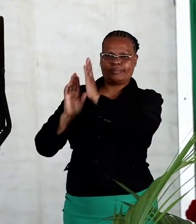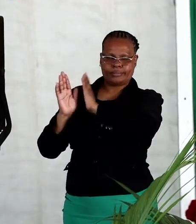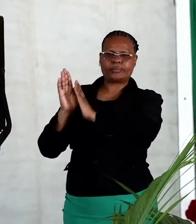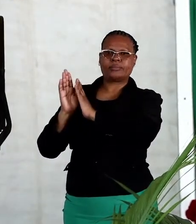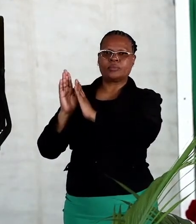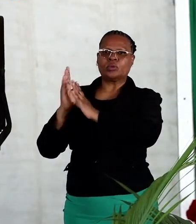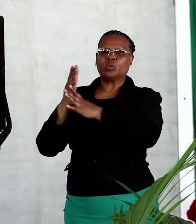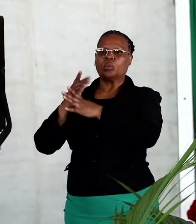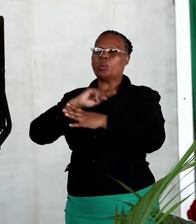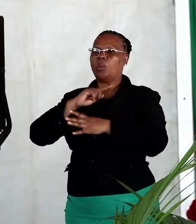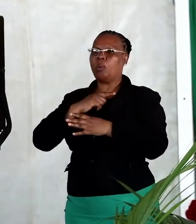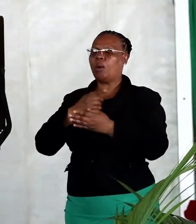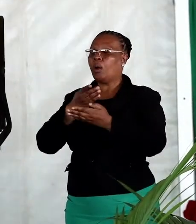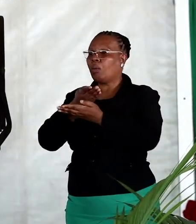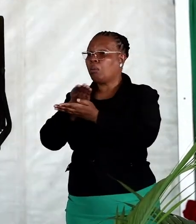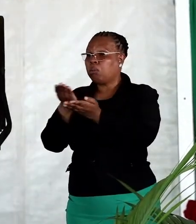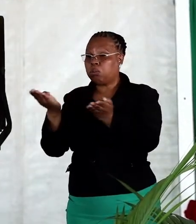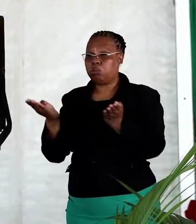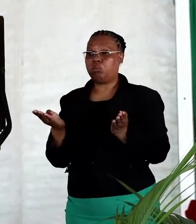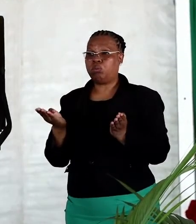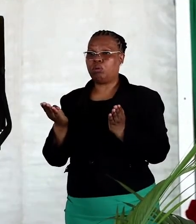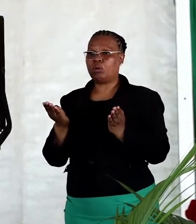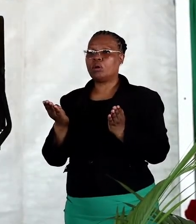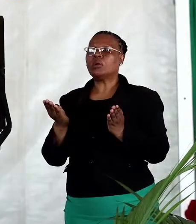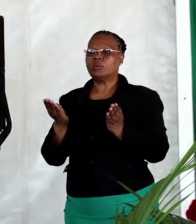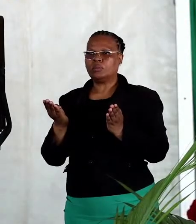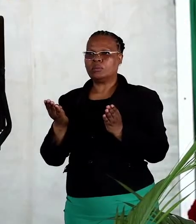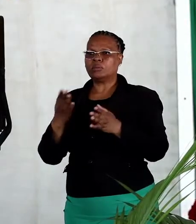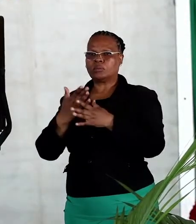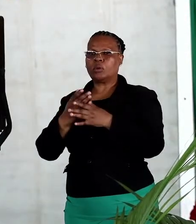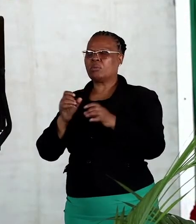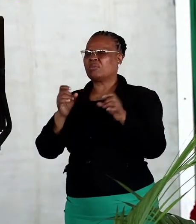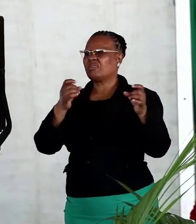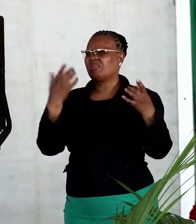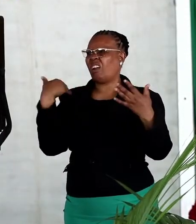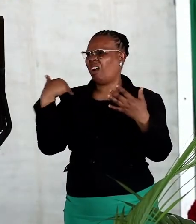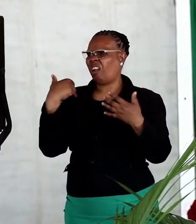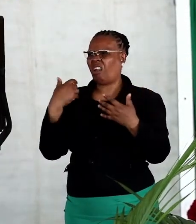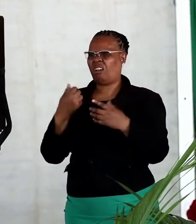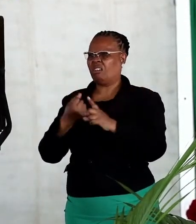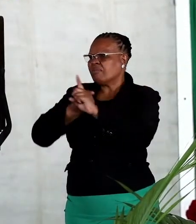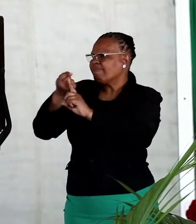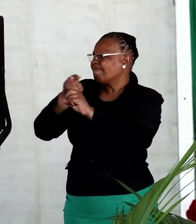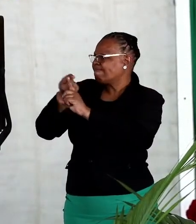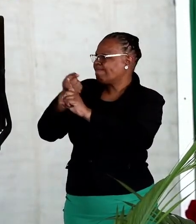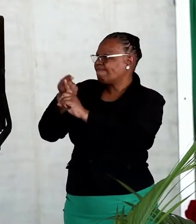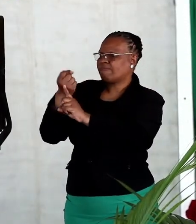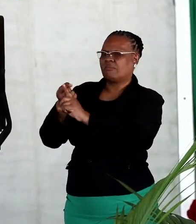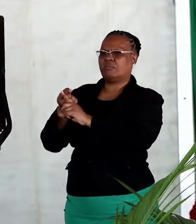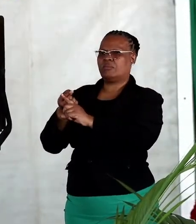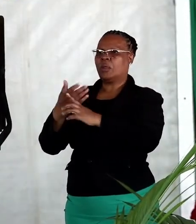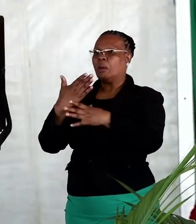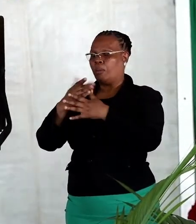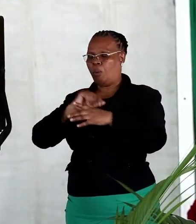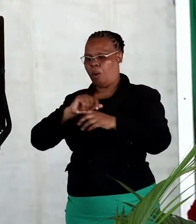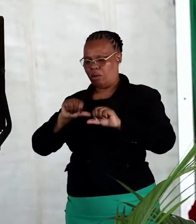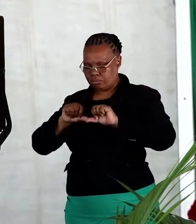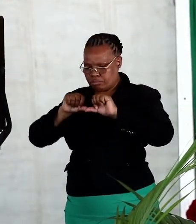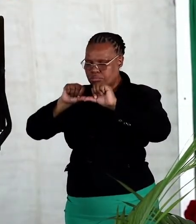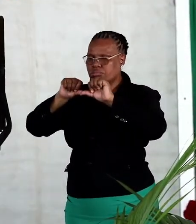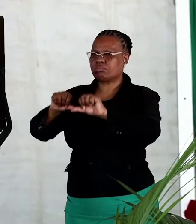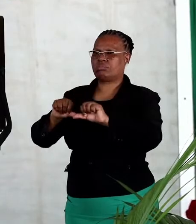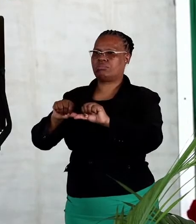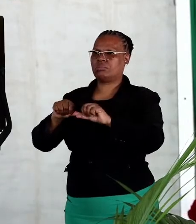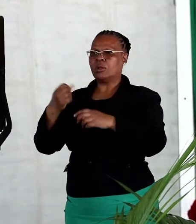that the sacrifices made by the veterans of our liberation struggle, both who have departed and those who continue to inspire us, are